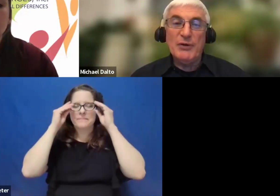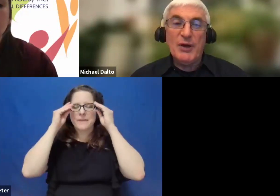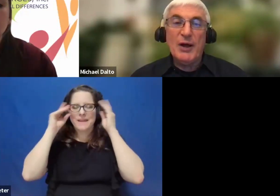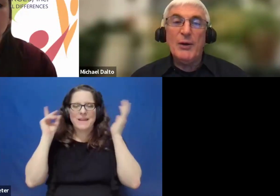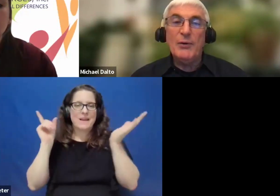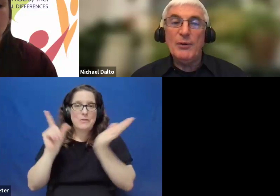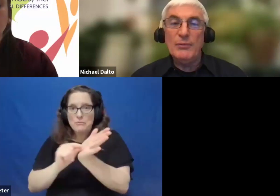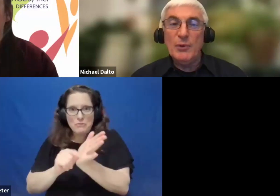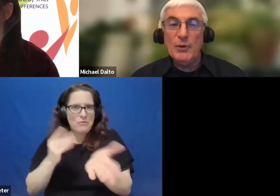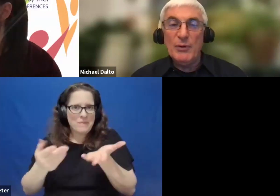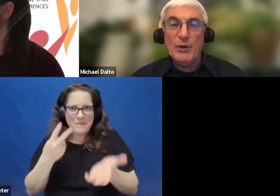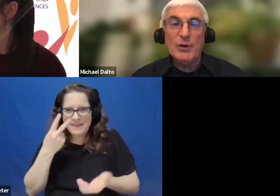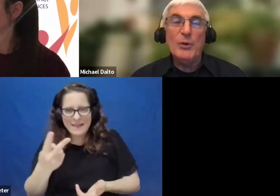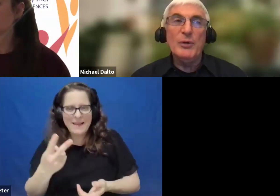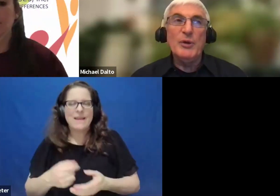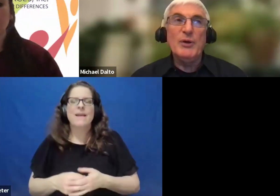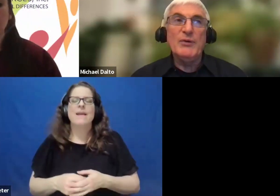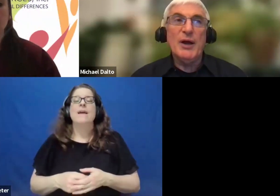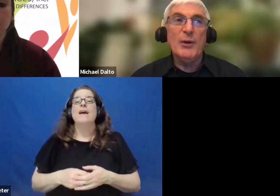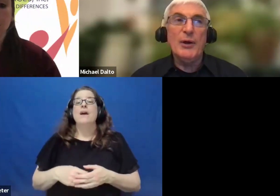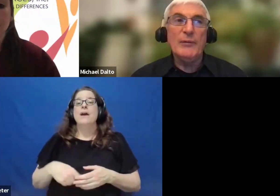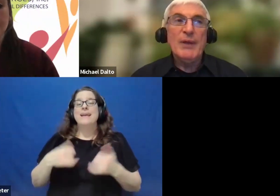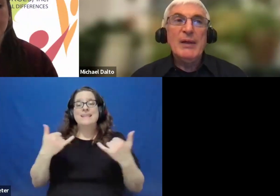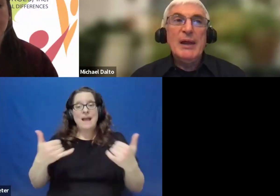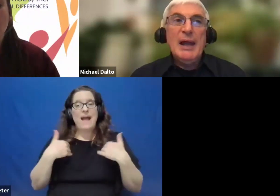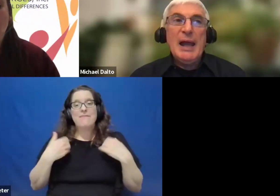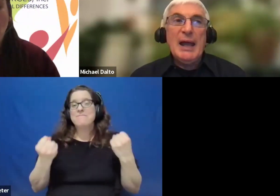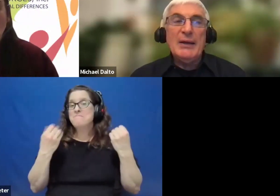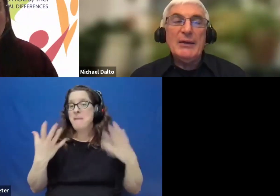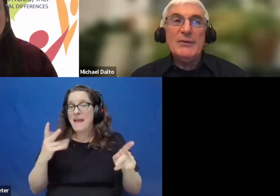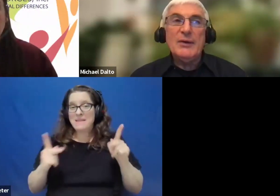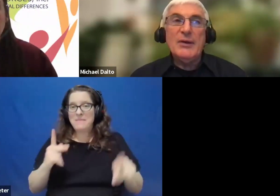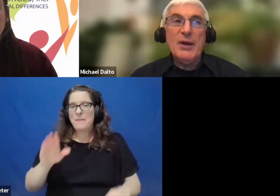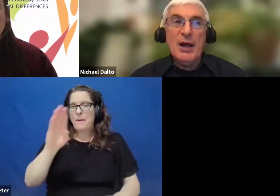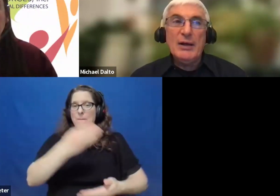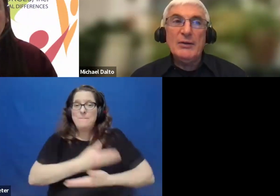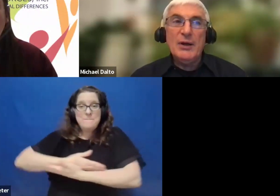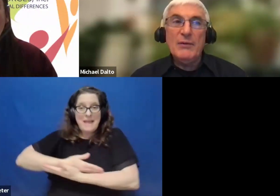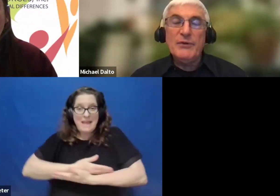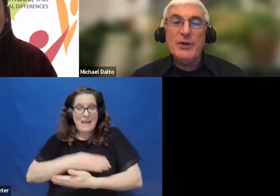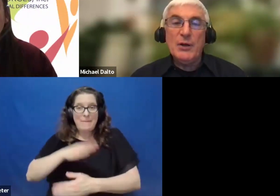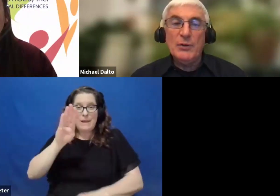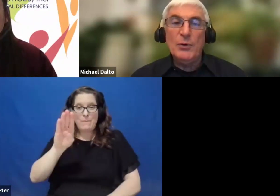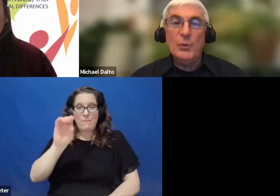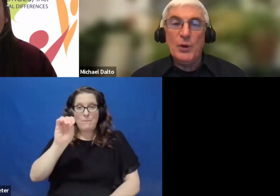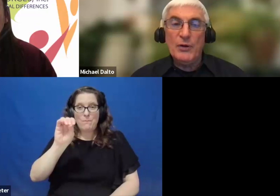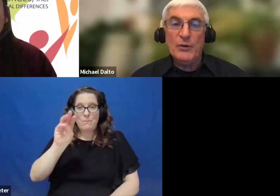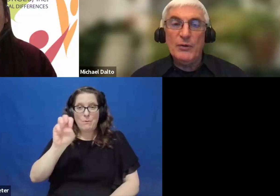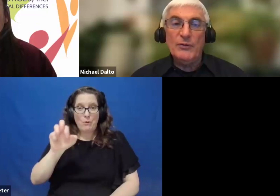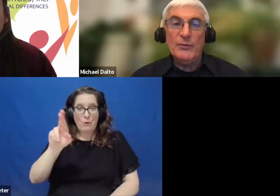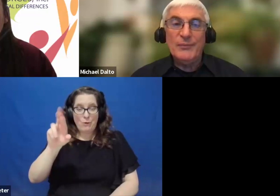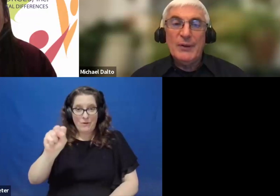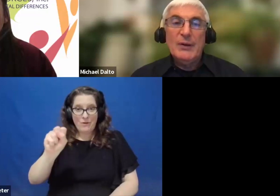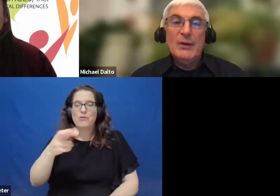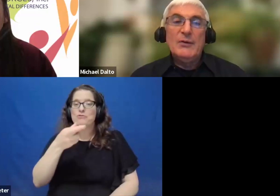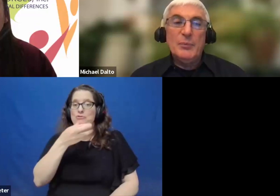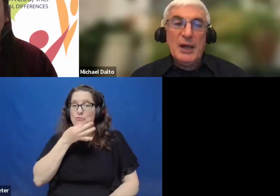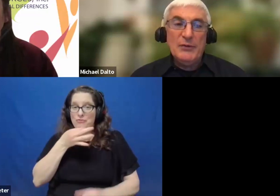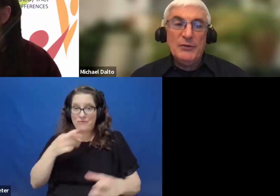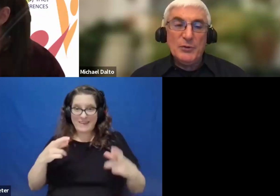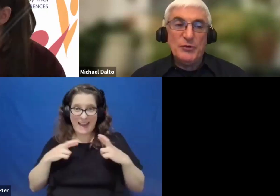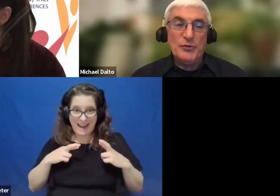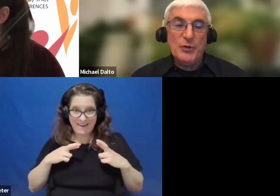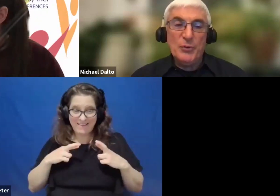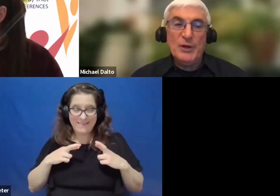have retired or are going to be retiring, and not enough younger workers to